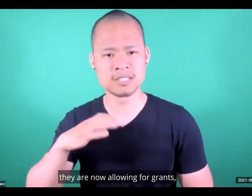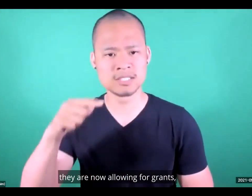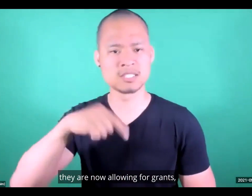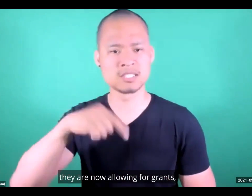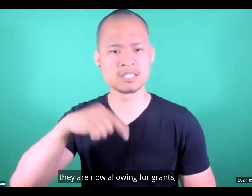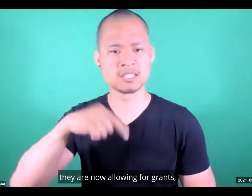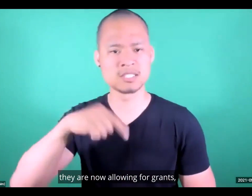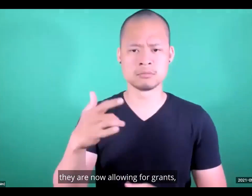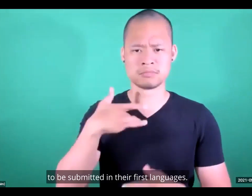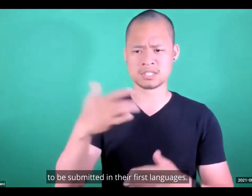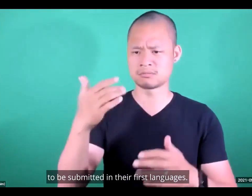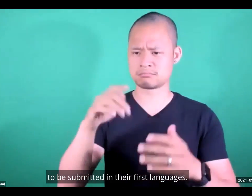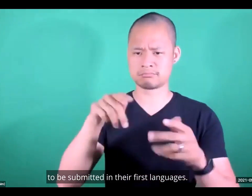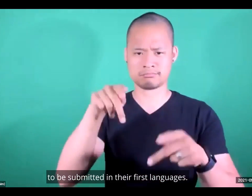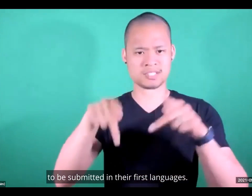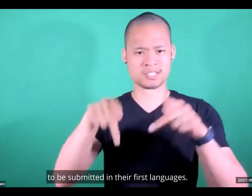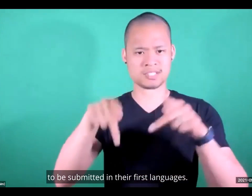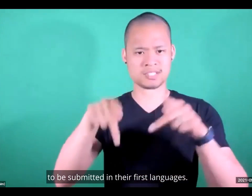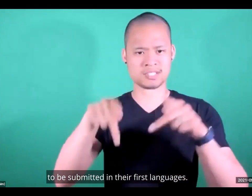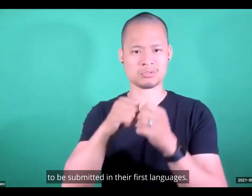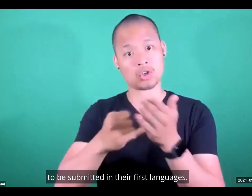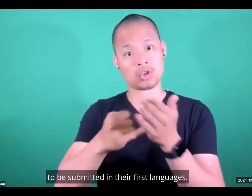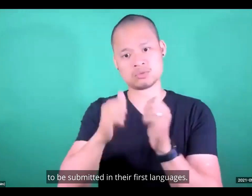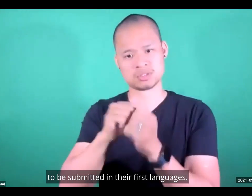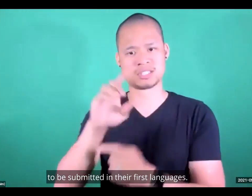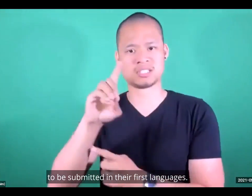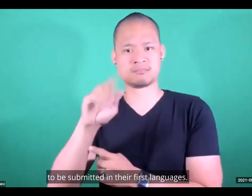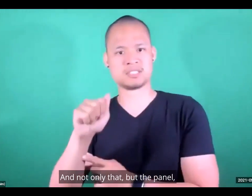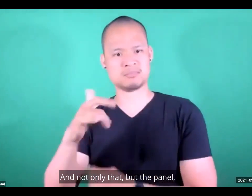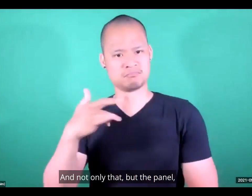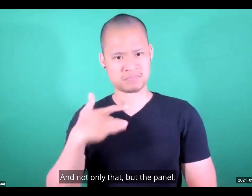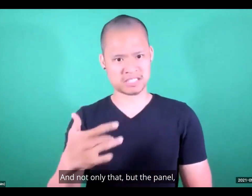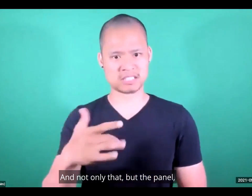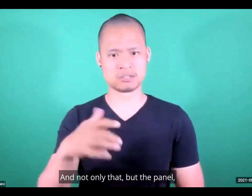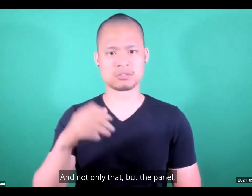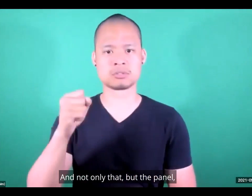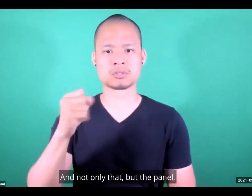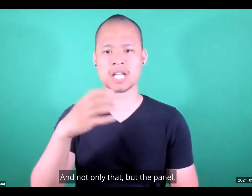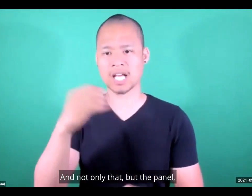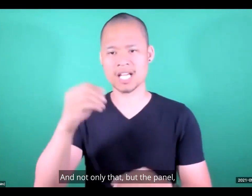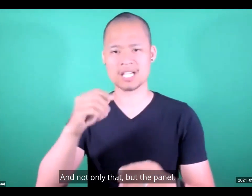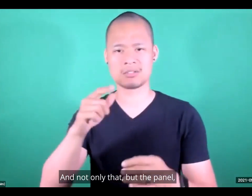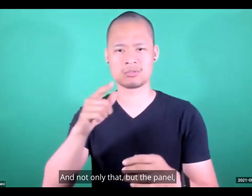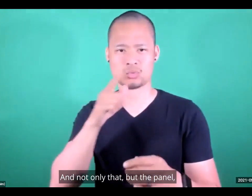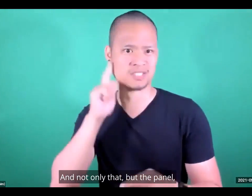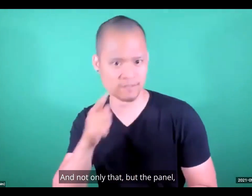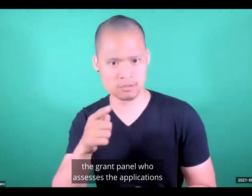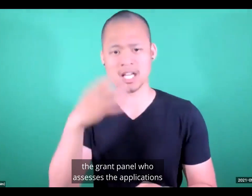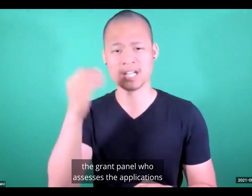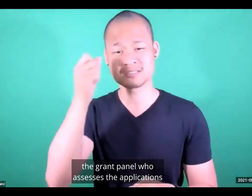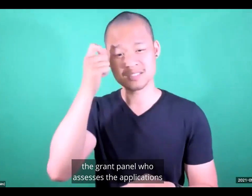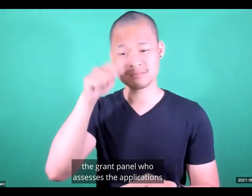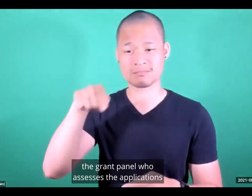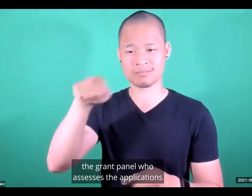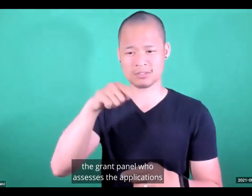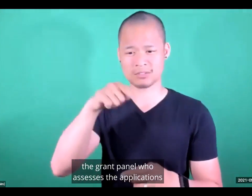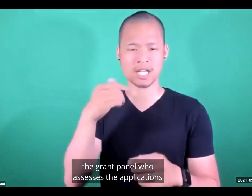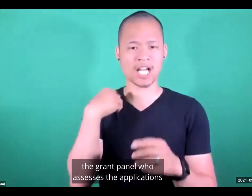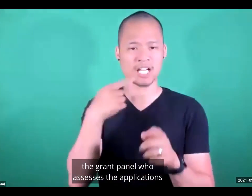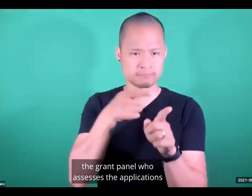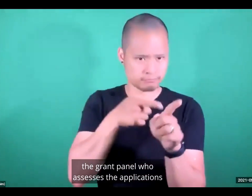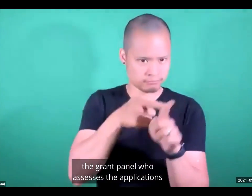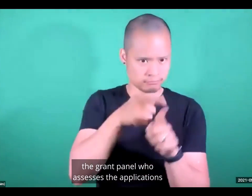now allowing for grants to be submitted in their first languages. And the not only that, but the panel, the grant panel